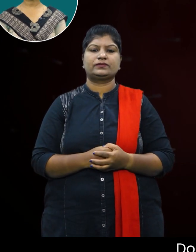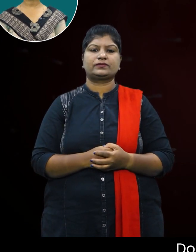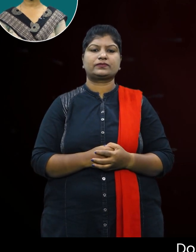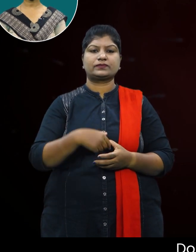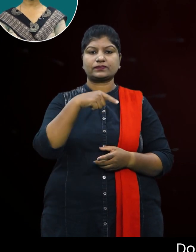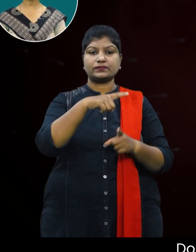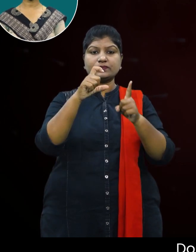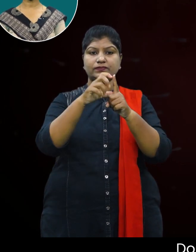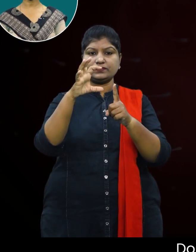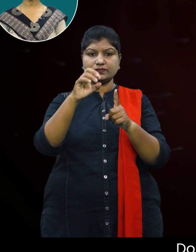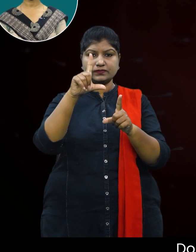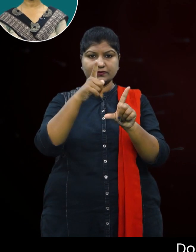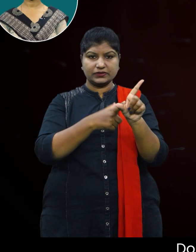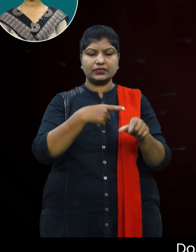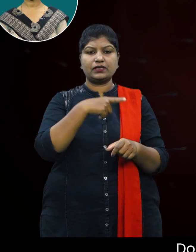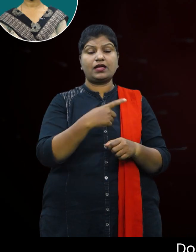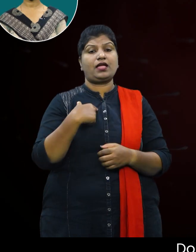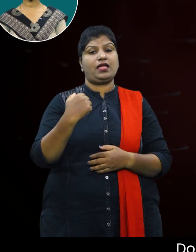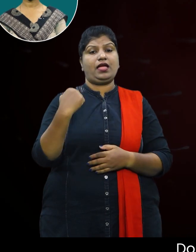Dolly was a healthy clone